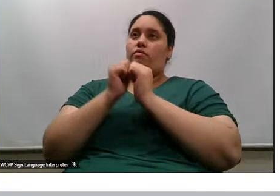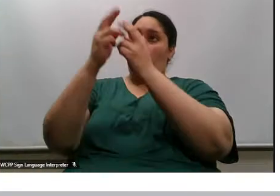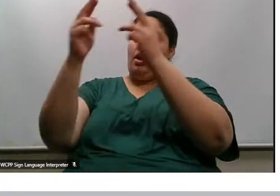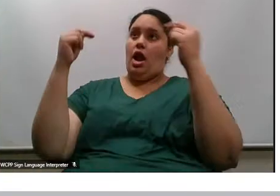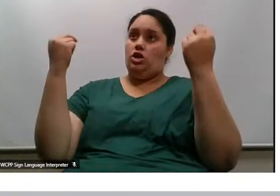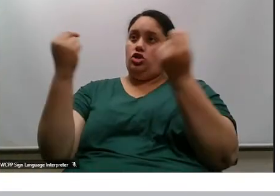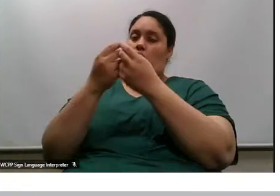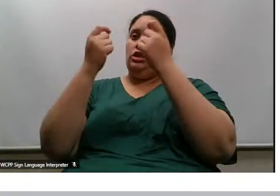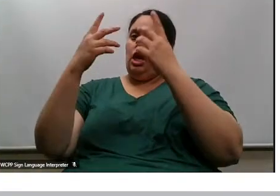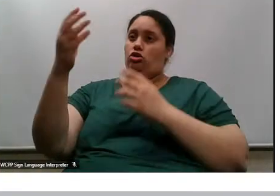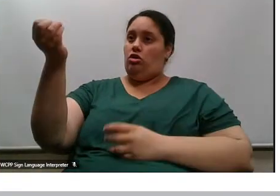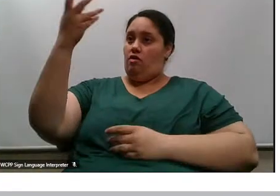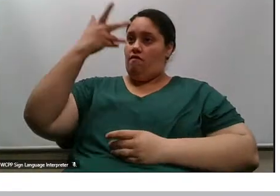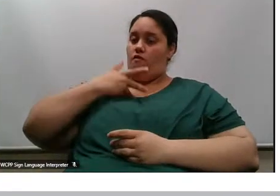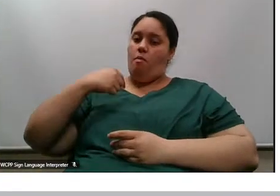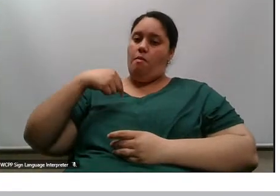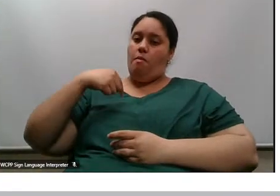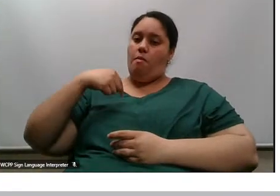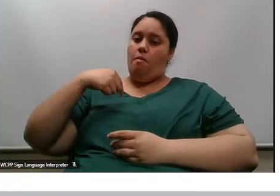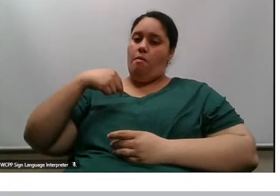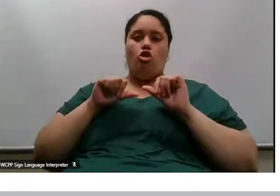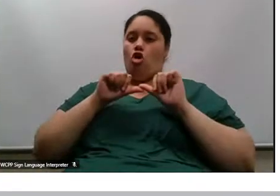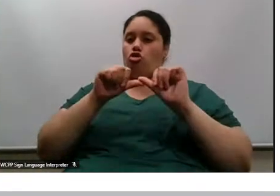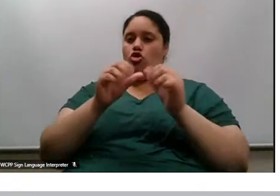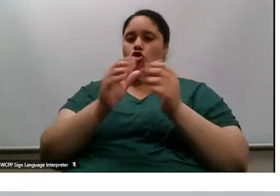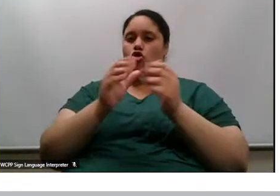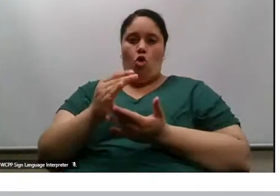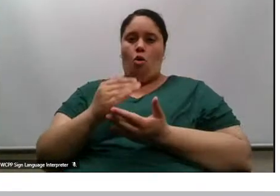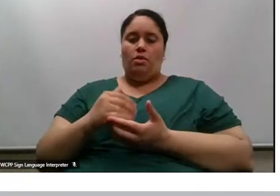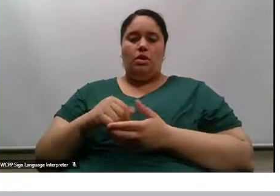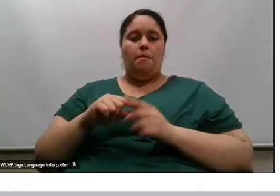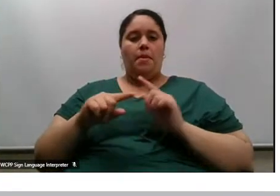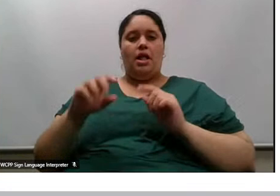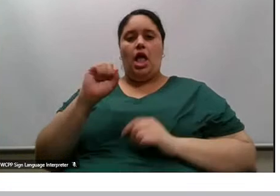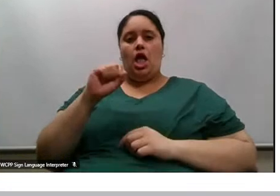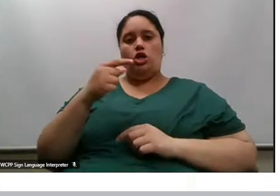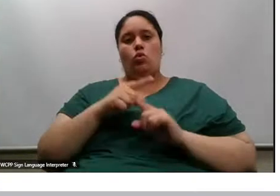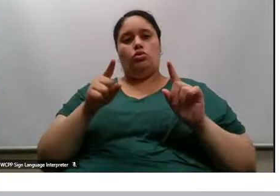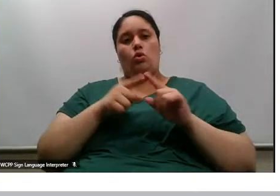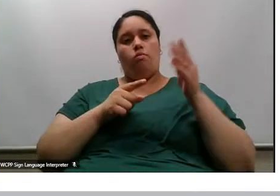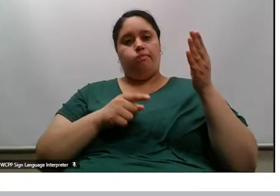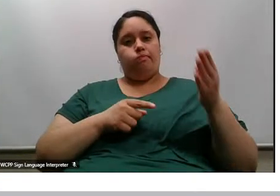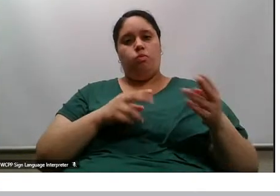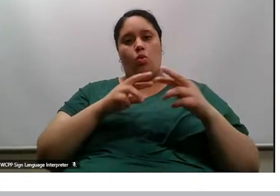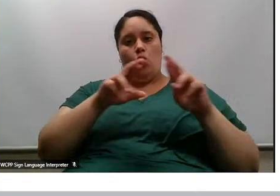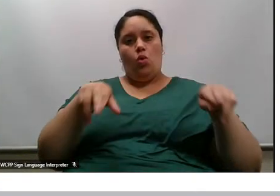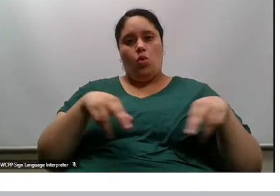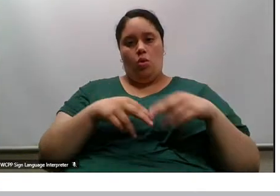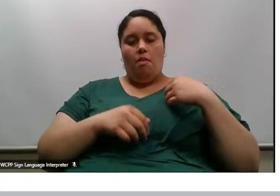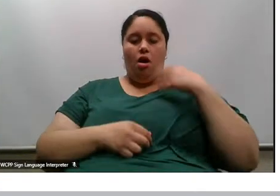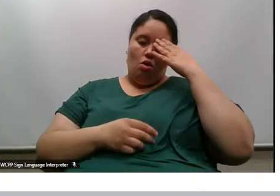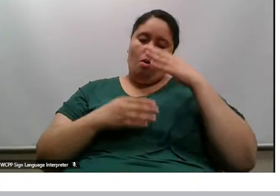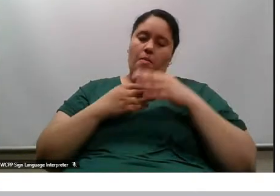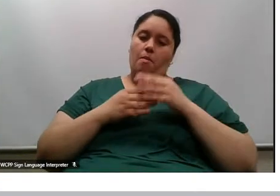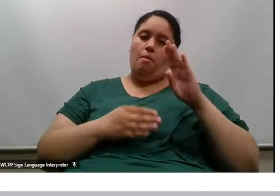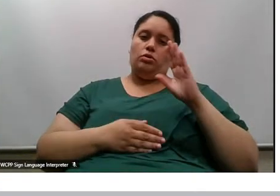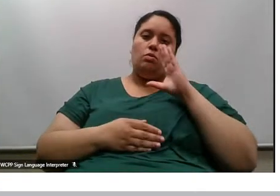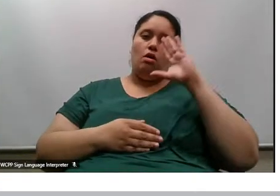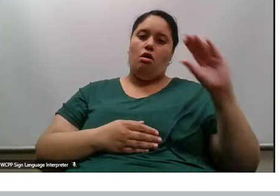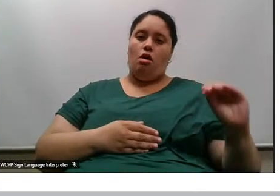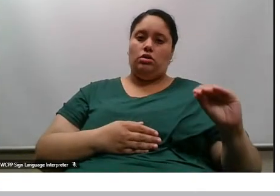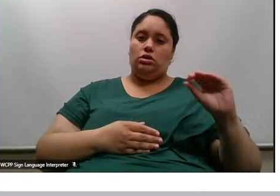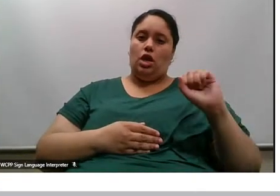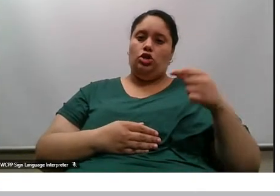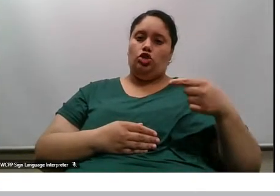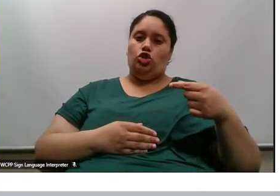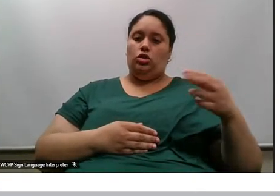Treasury indicating that we could not continue with the procurement, but the AG is also in the room. I know Member Bosman asked the